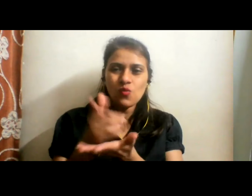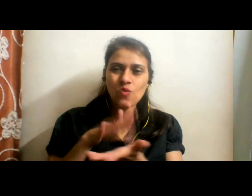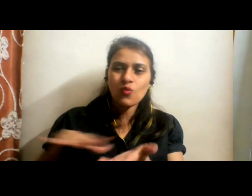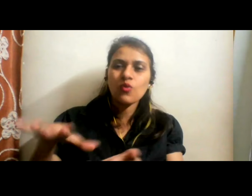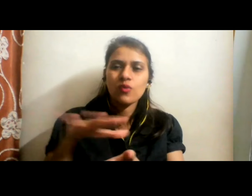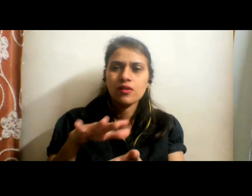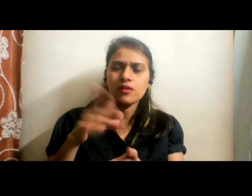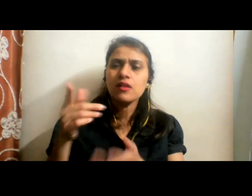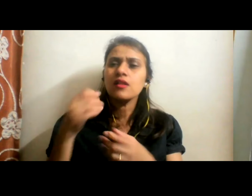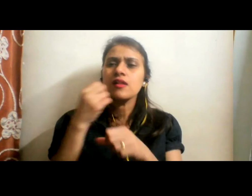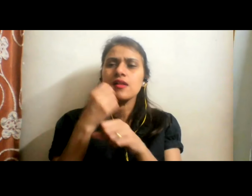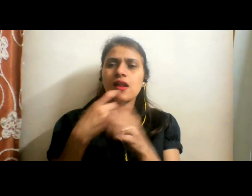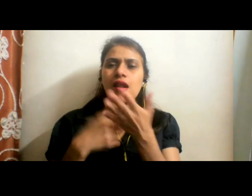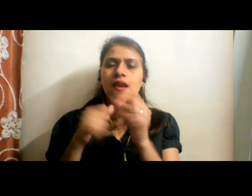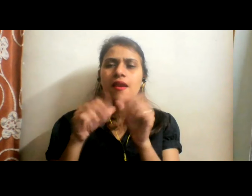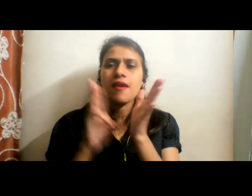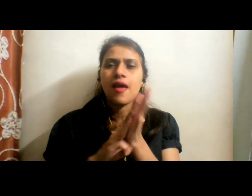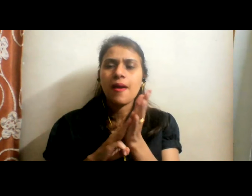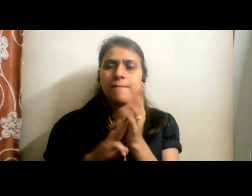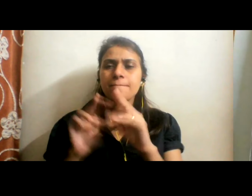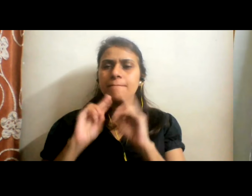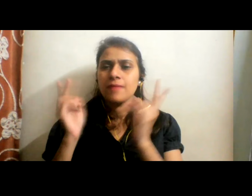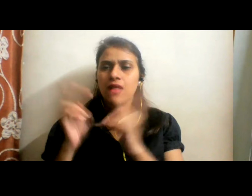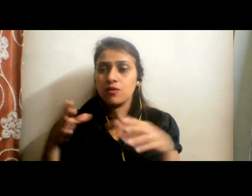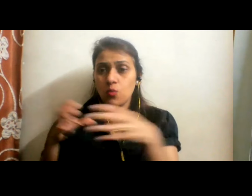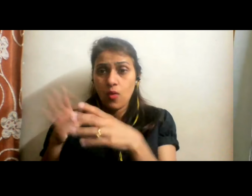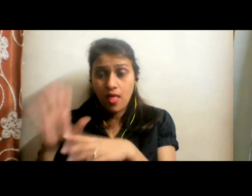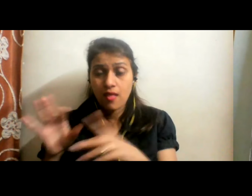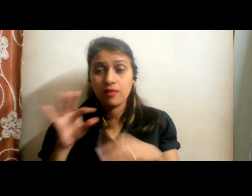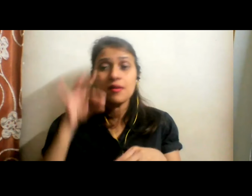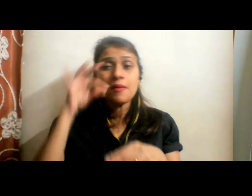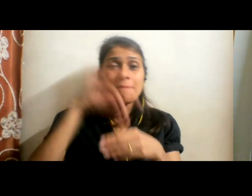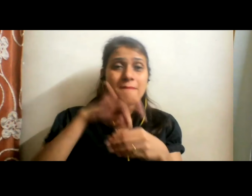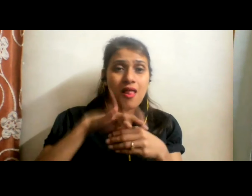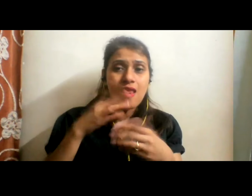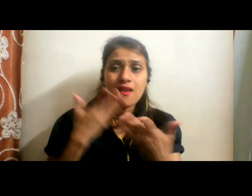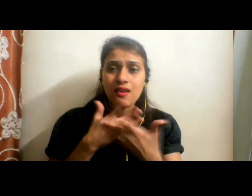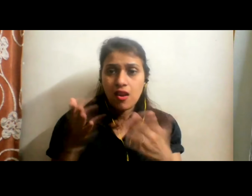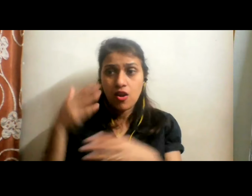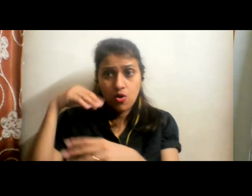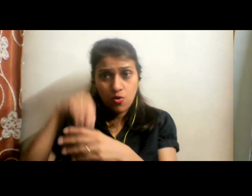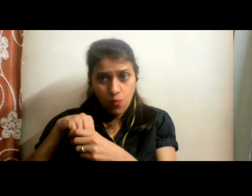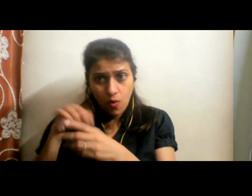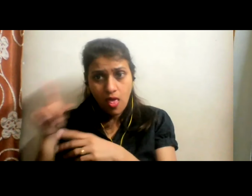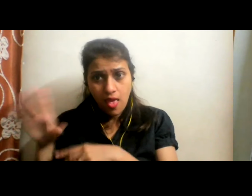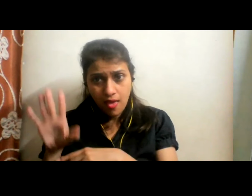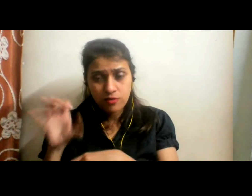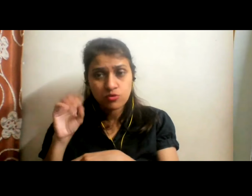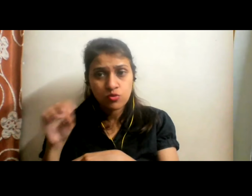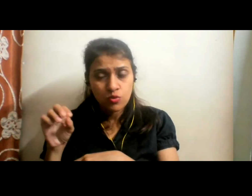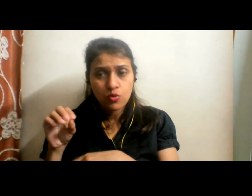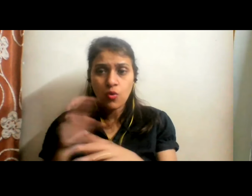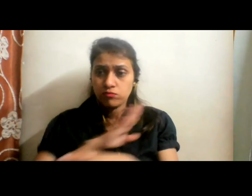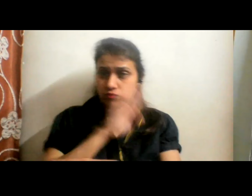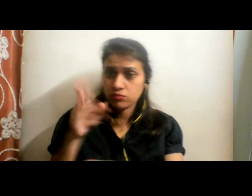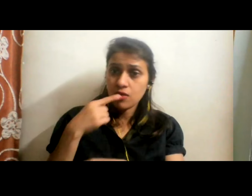the Gram Sabha? Do they participate in the elections? Participate in the sense, do they go to the voting booths and